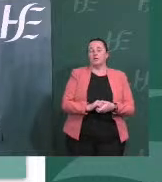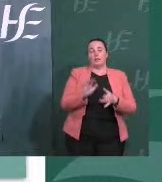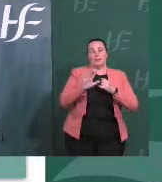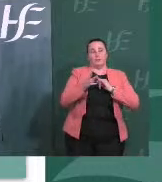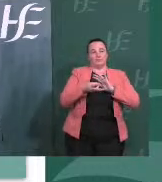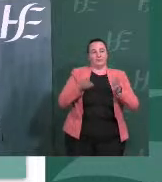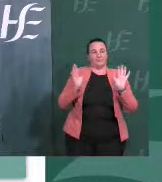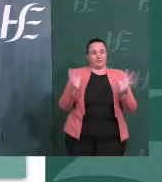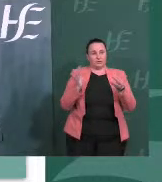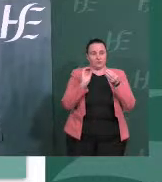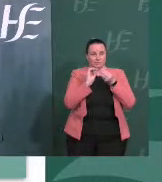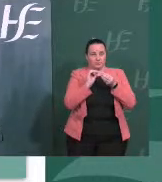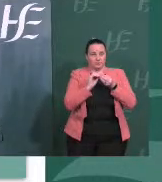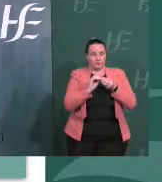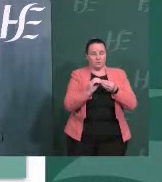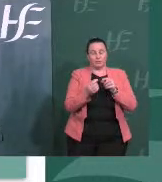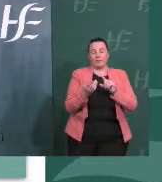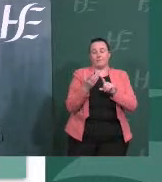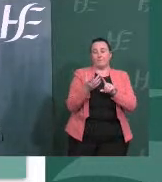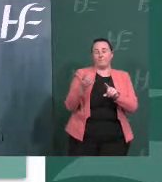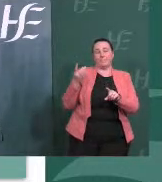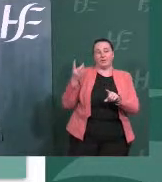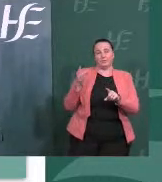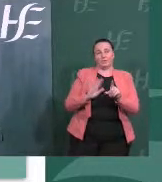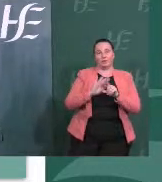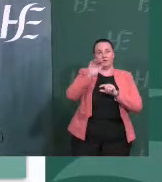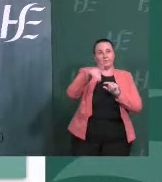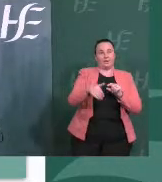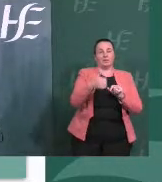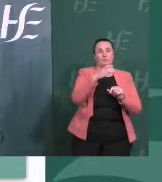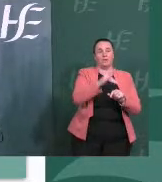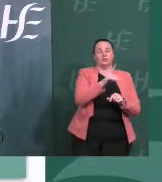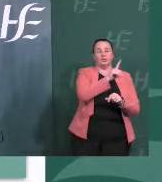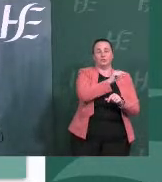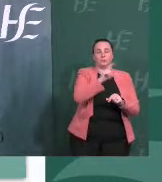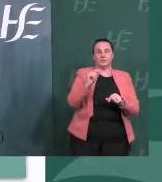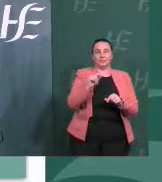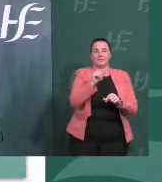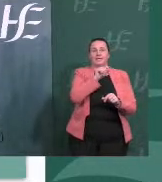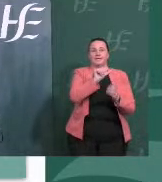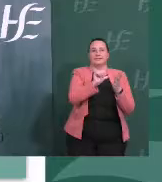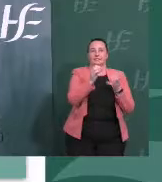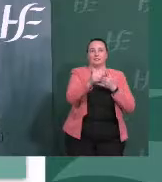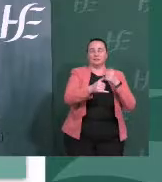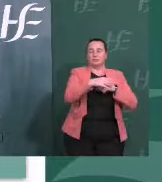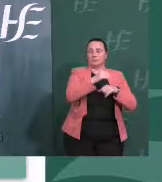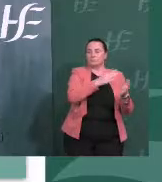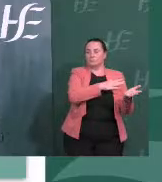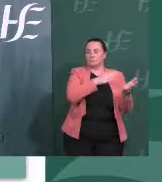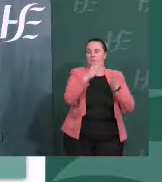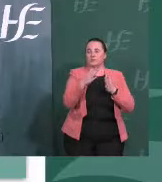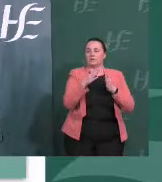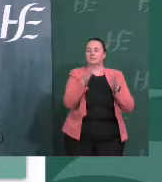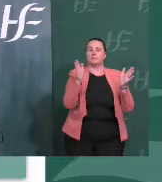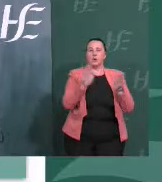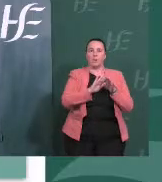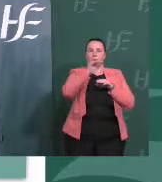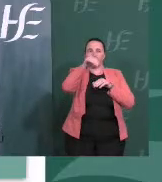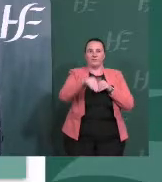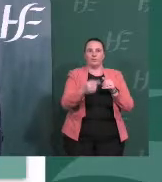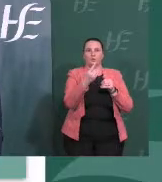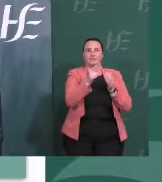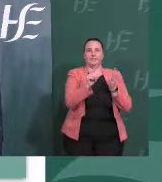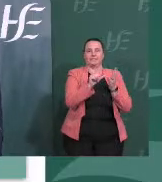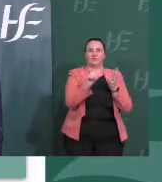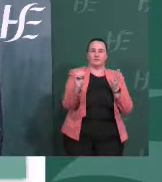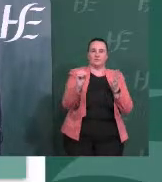week, shows wave 1 back in February, March 2020, that mean age, 60 years of age. Wave 2, a smaller wave with only